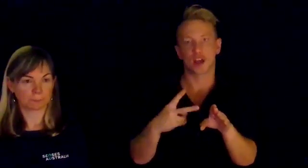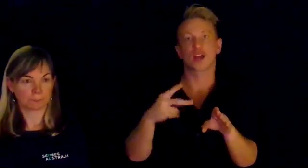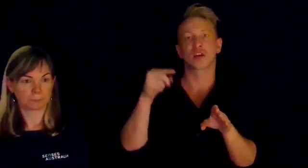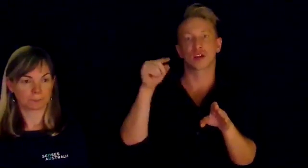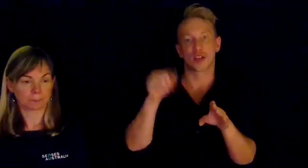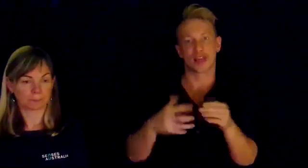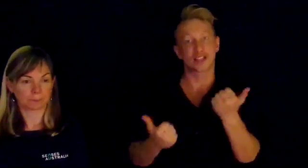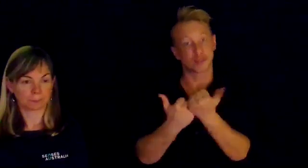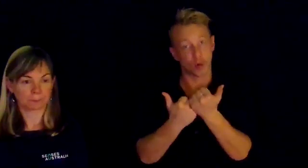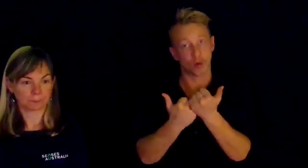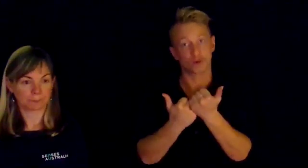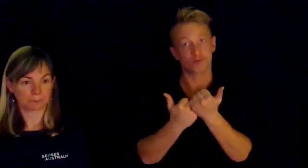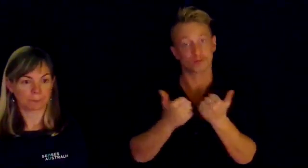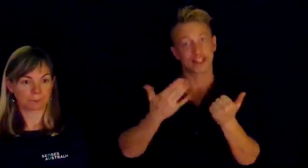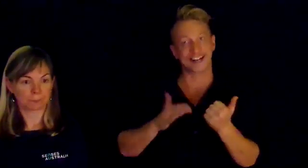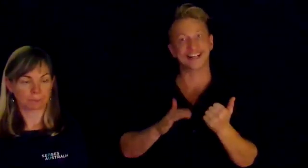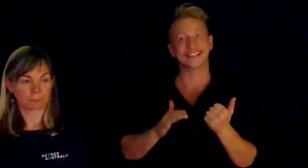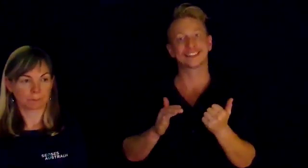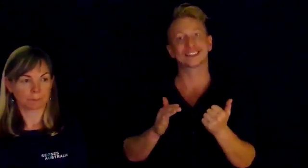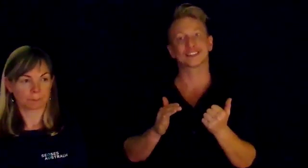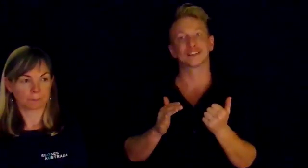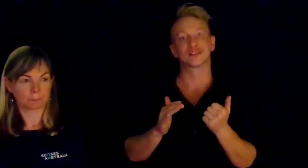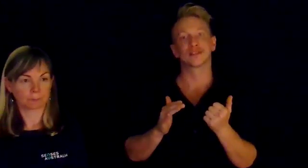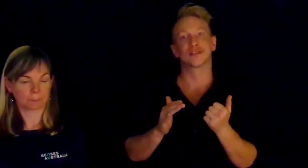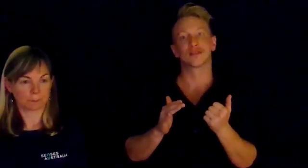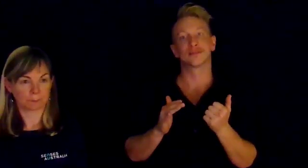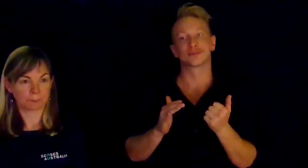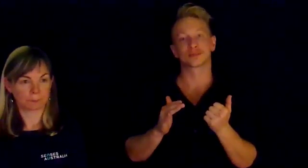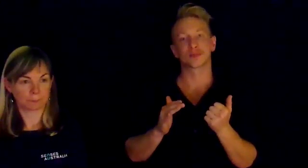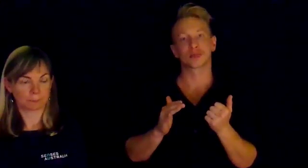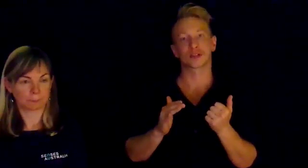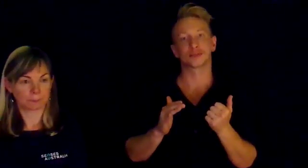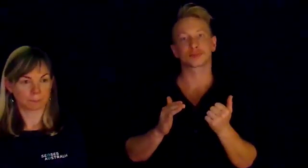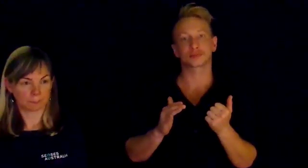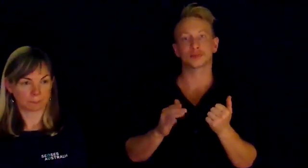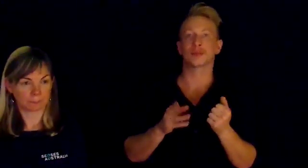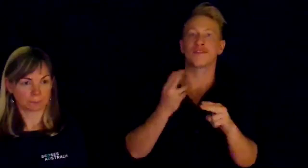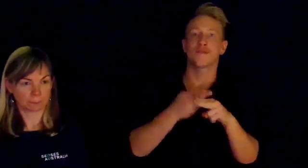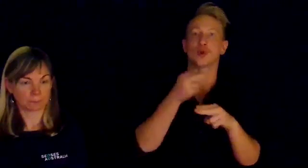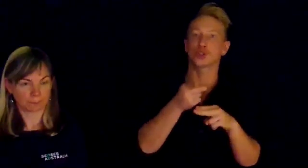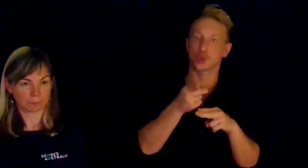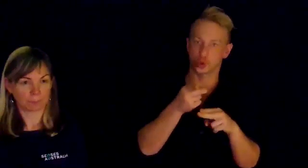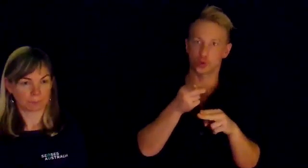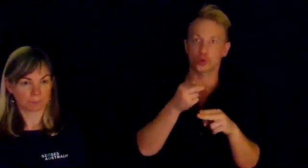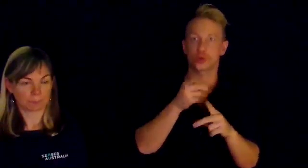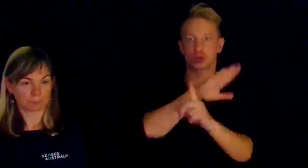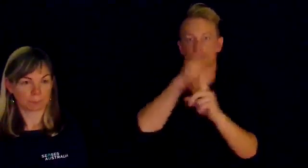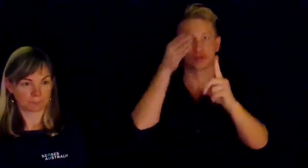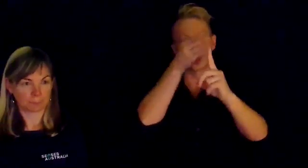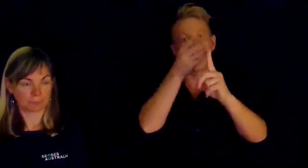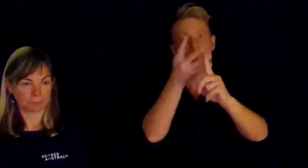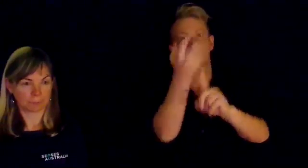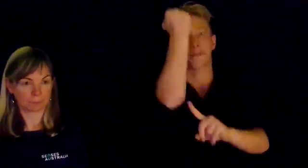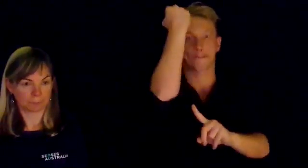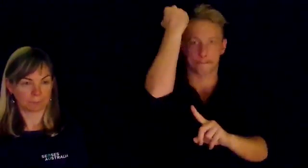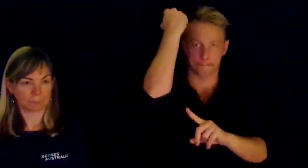is reasonable and necessary for you to reach the goals that you've stated in your